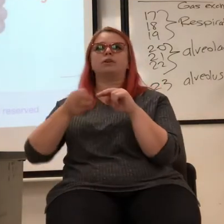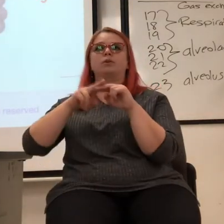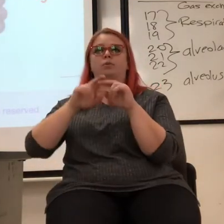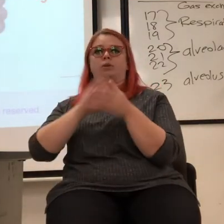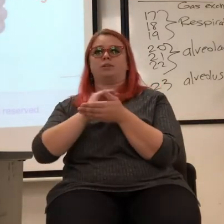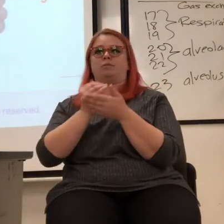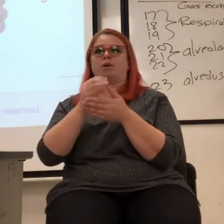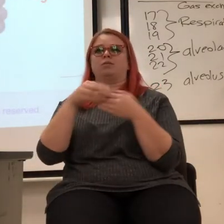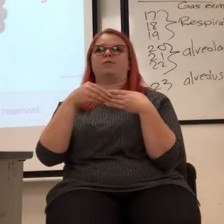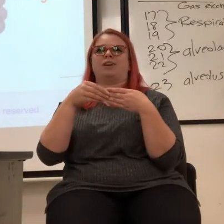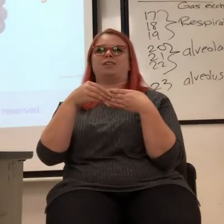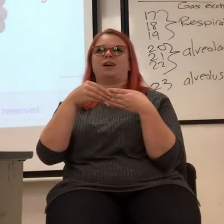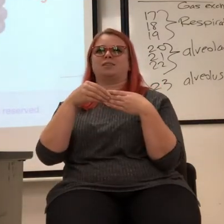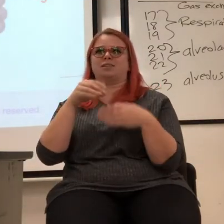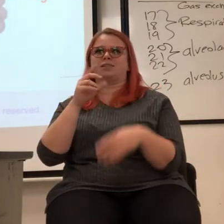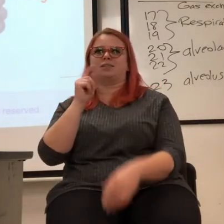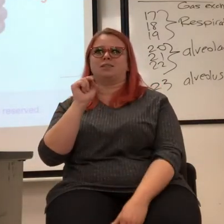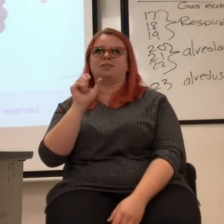of elastic tissue.